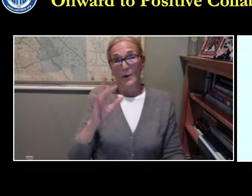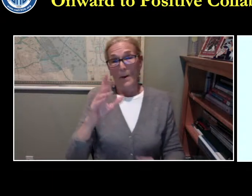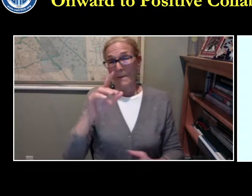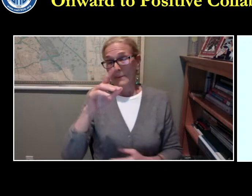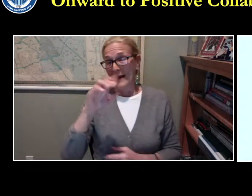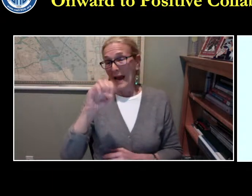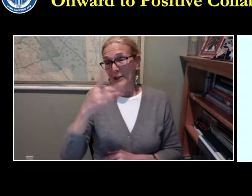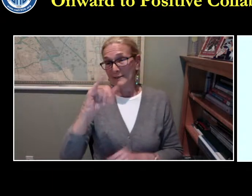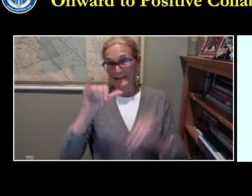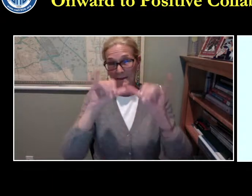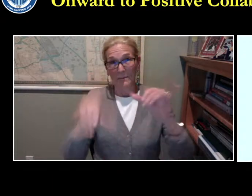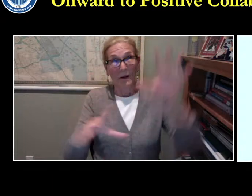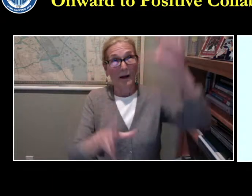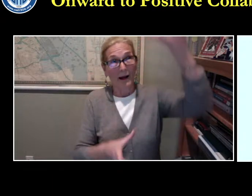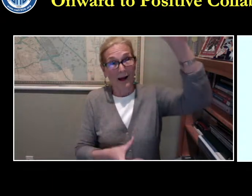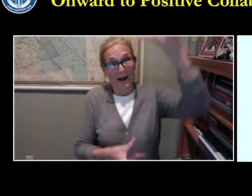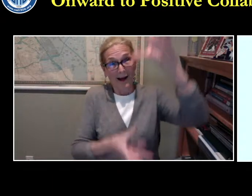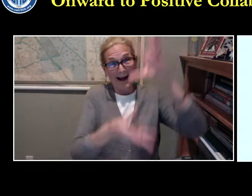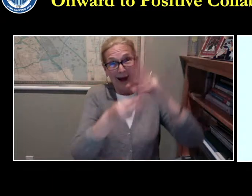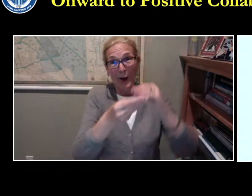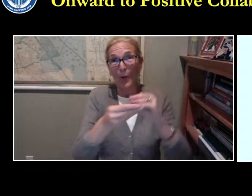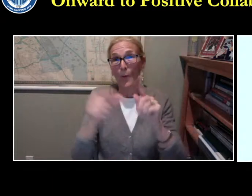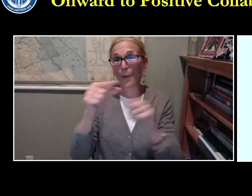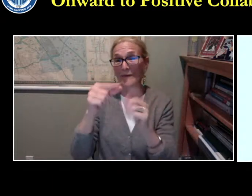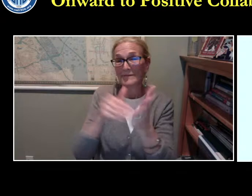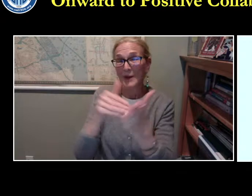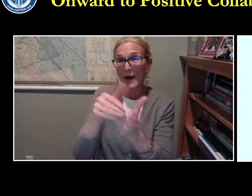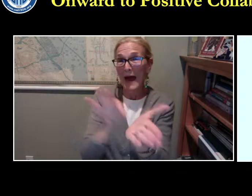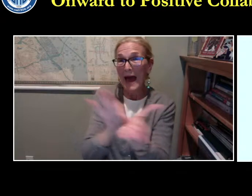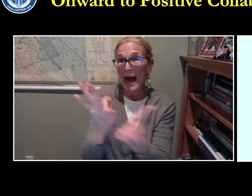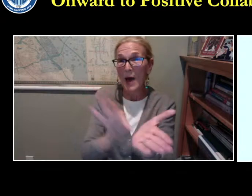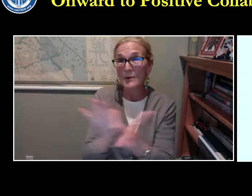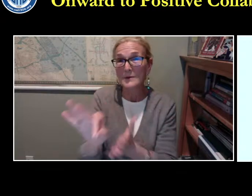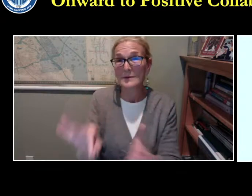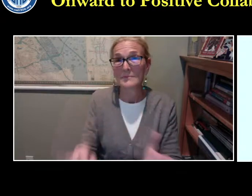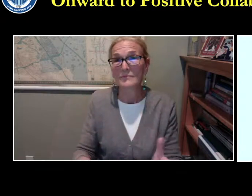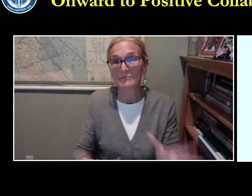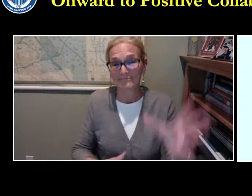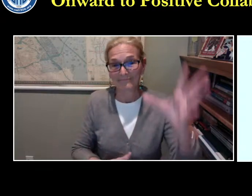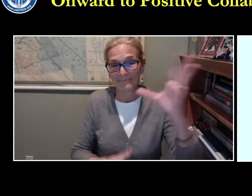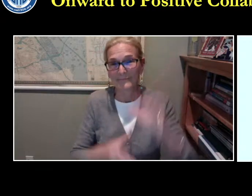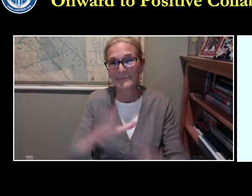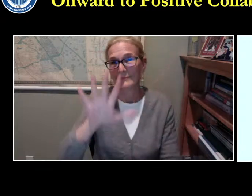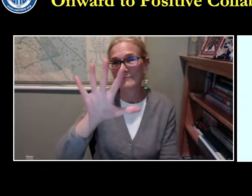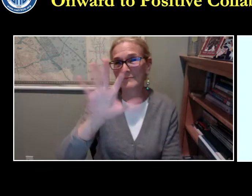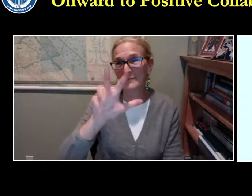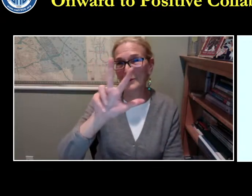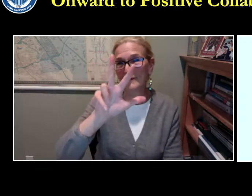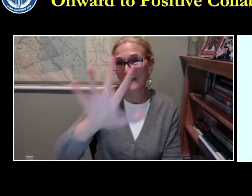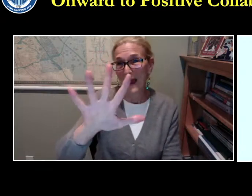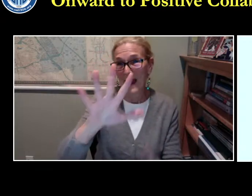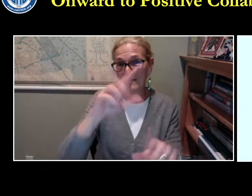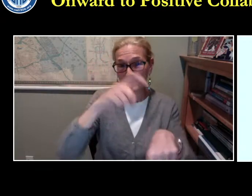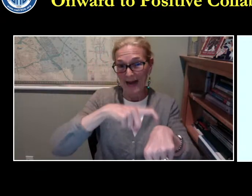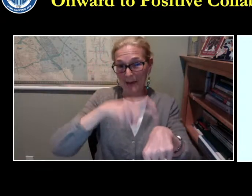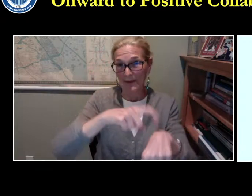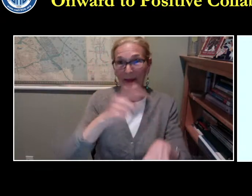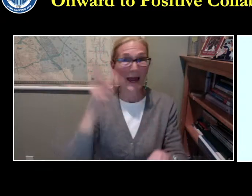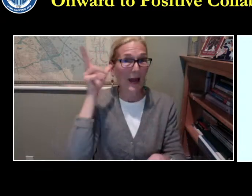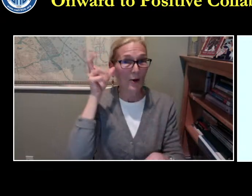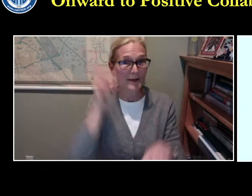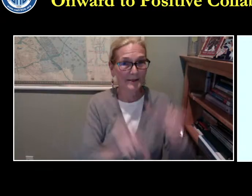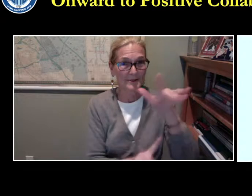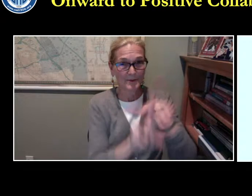So ultimately, the EDI system, which we saw in that graphic, all those organizations, the entire